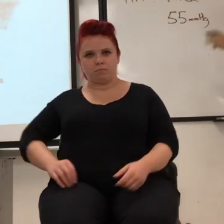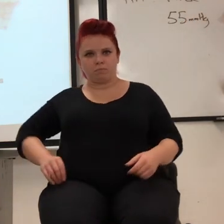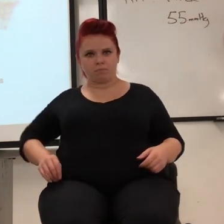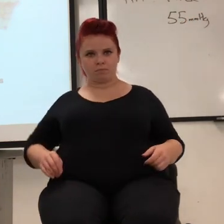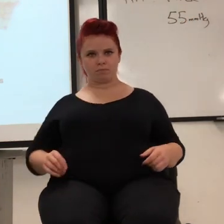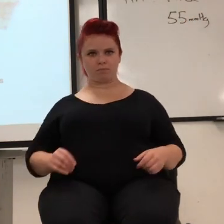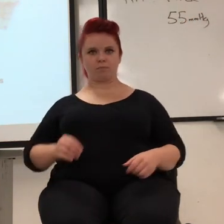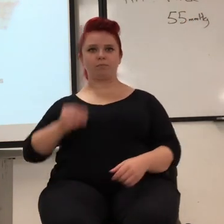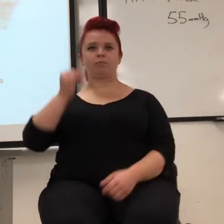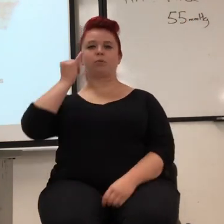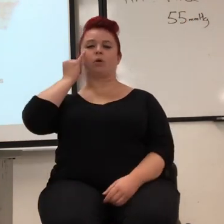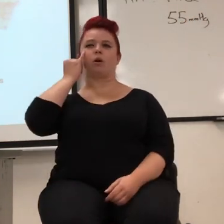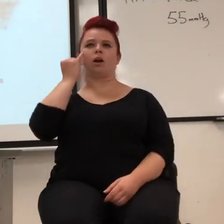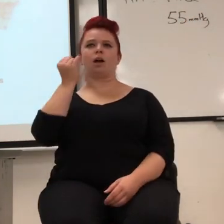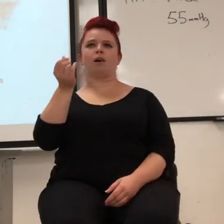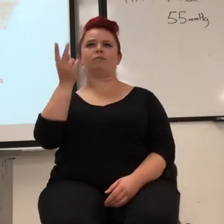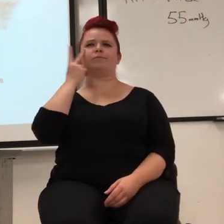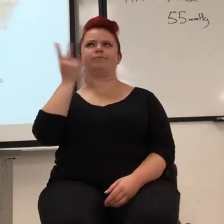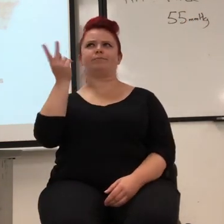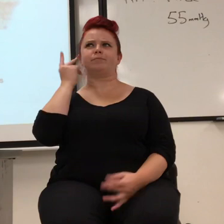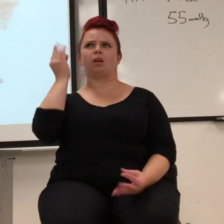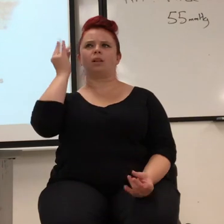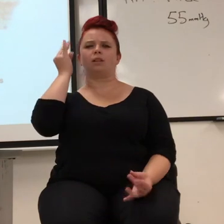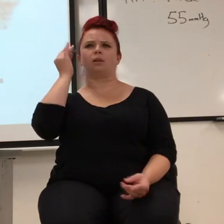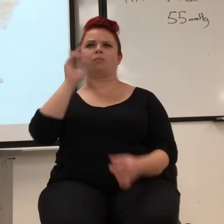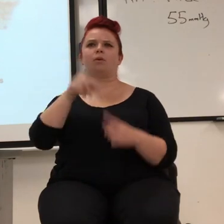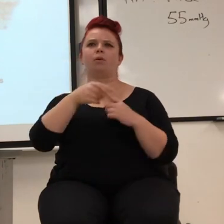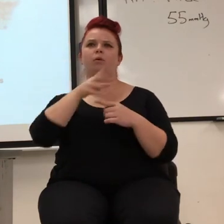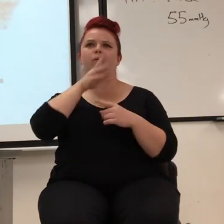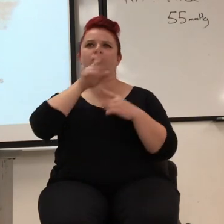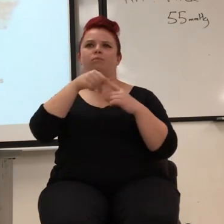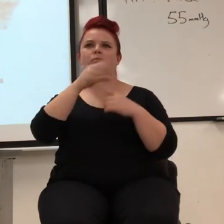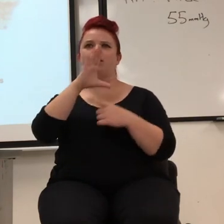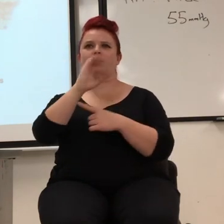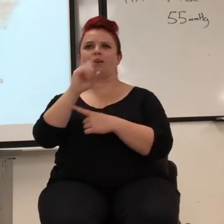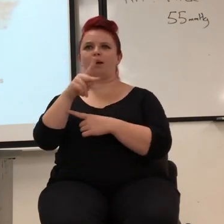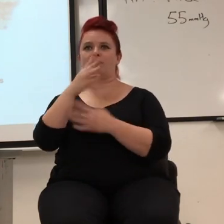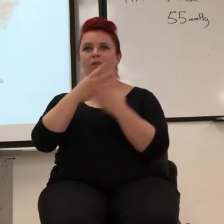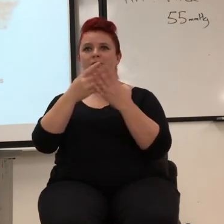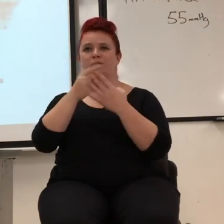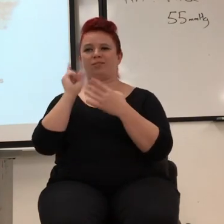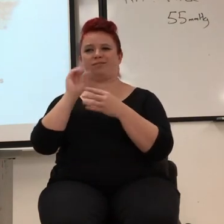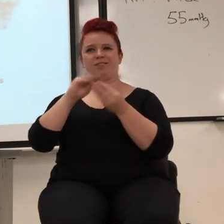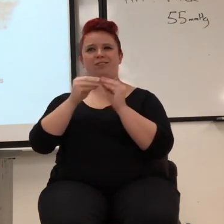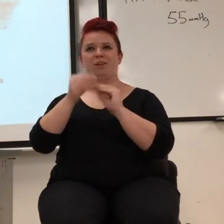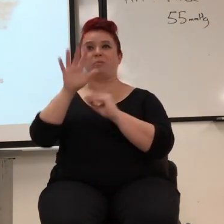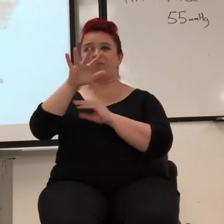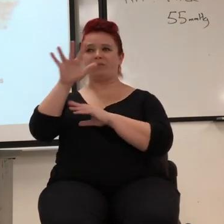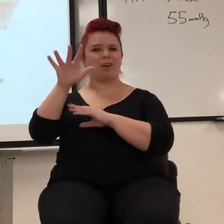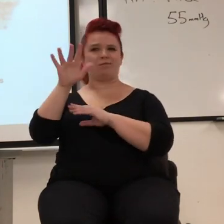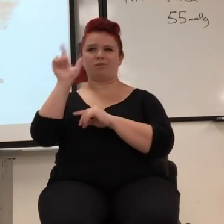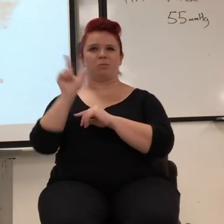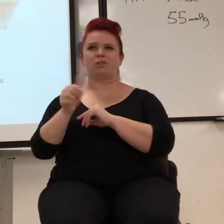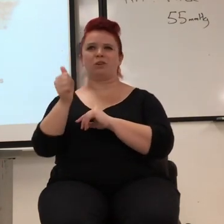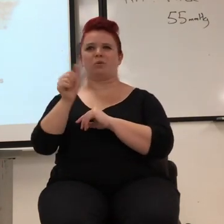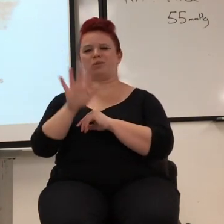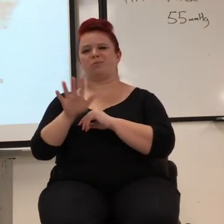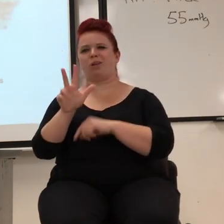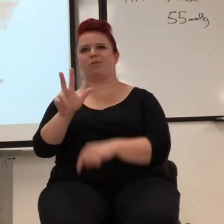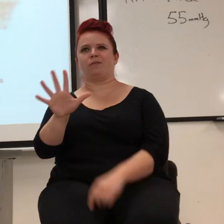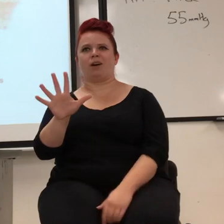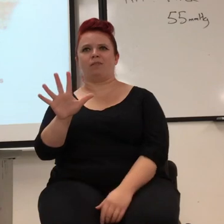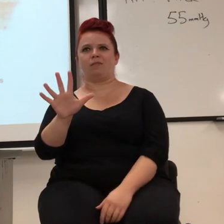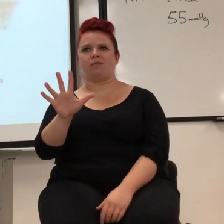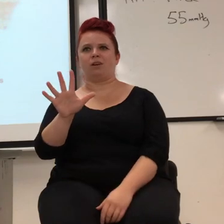Now, if you think back, when we talked about capillary filtration before, that number was lower. It was like 35.